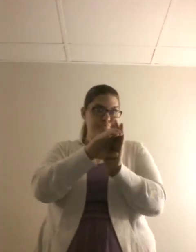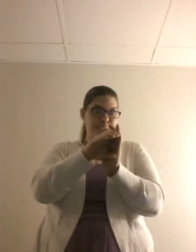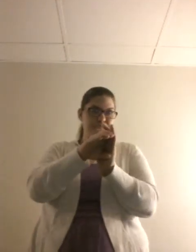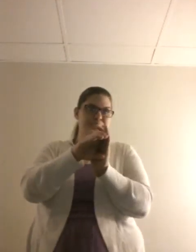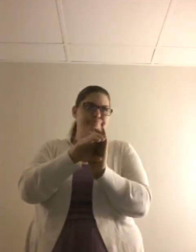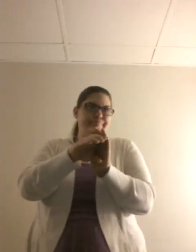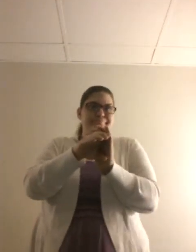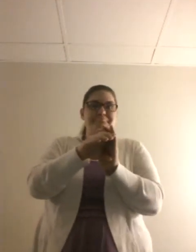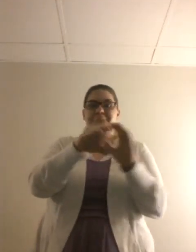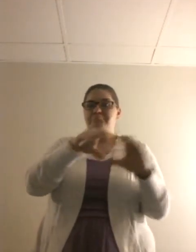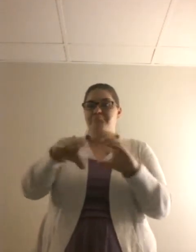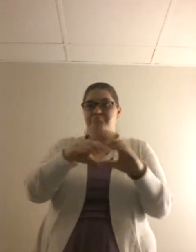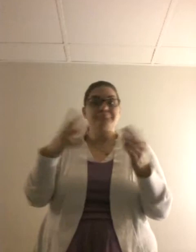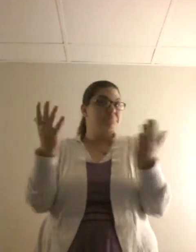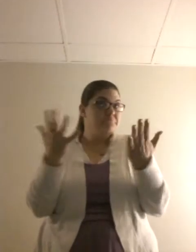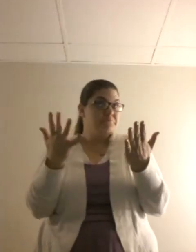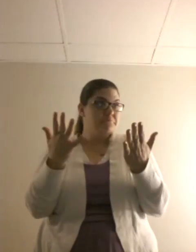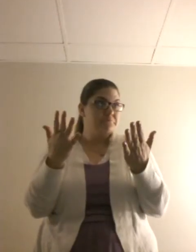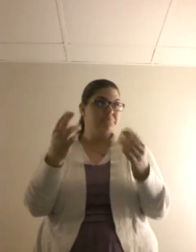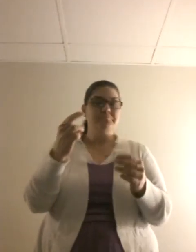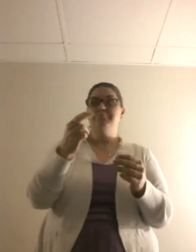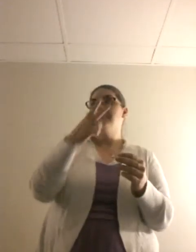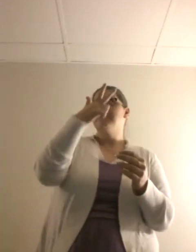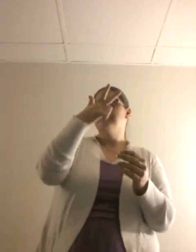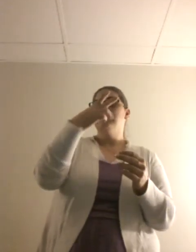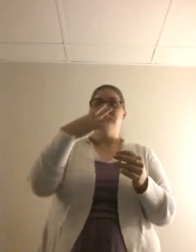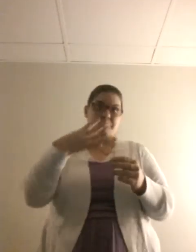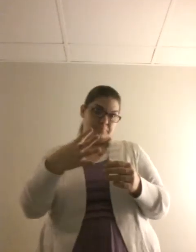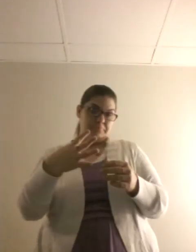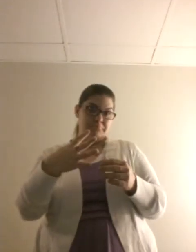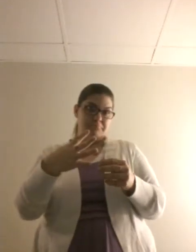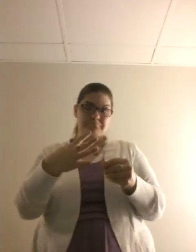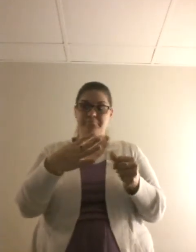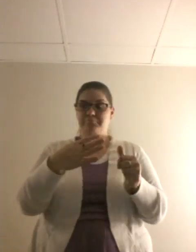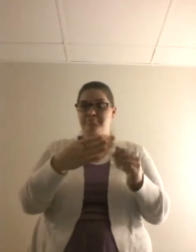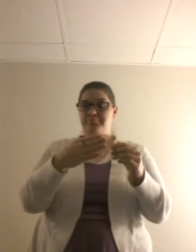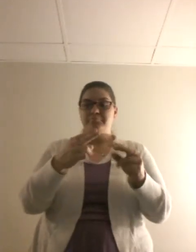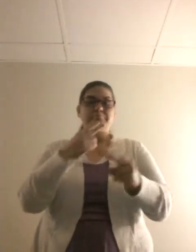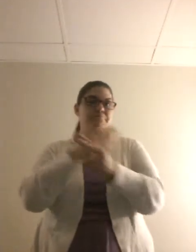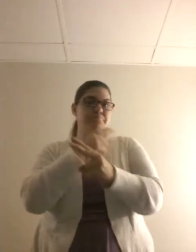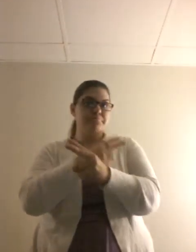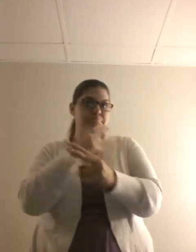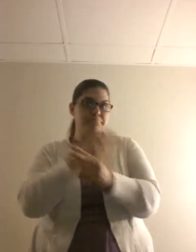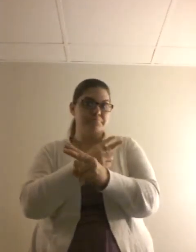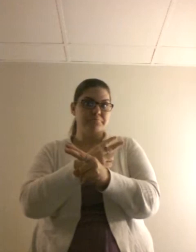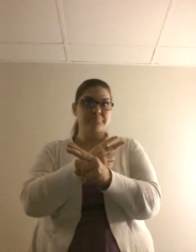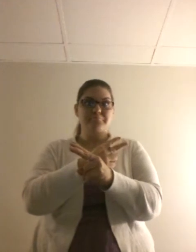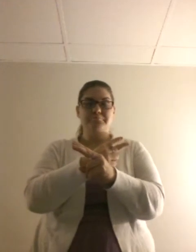multiply or divide. In this case, we're going to multiply both the top and bottom number by the same thing. So let's say I multiply both the top and bottom